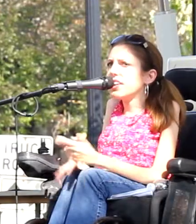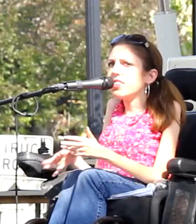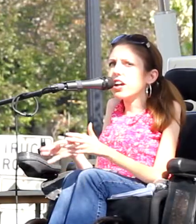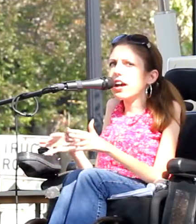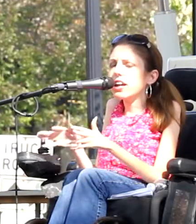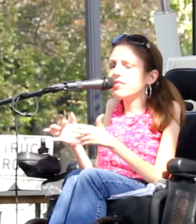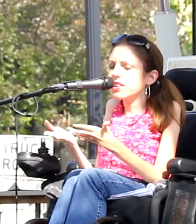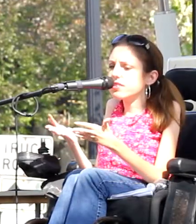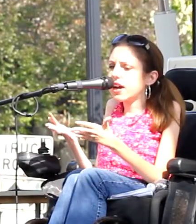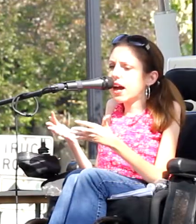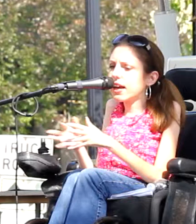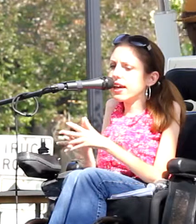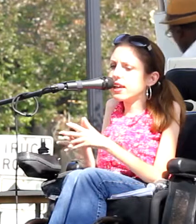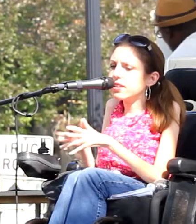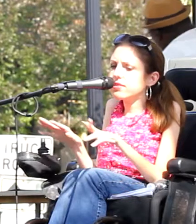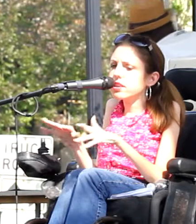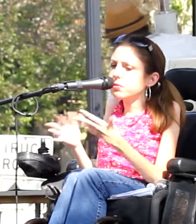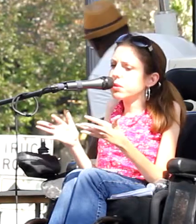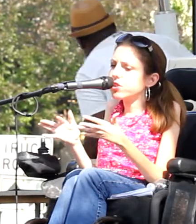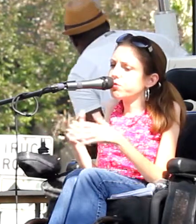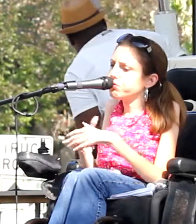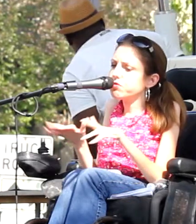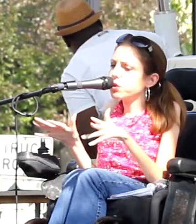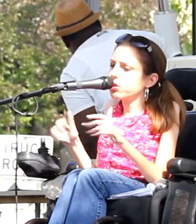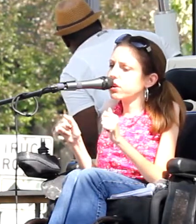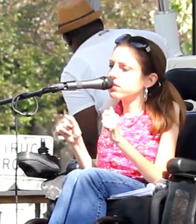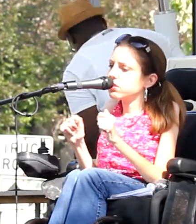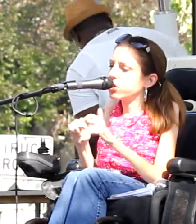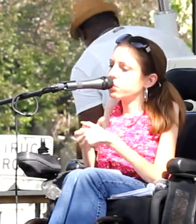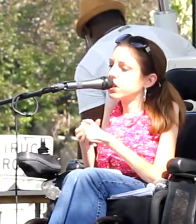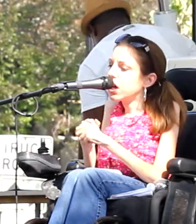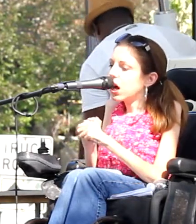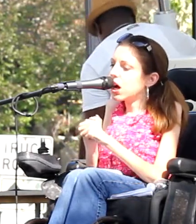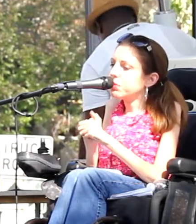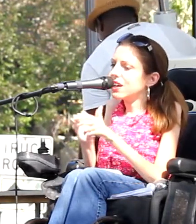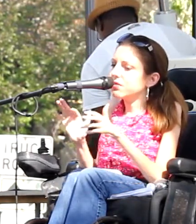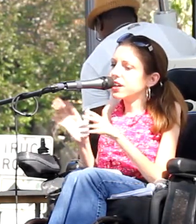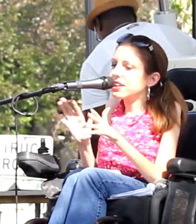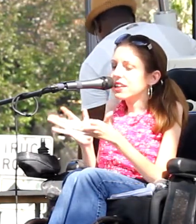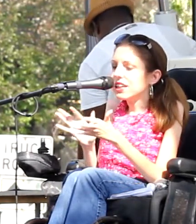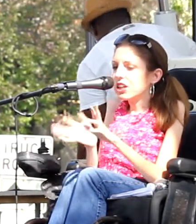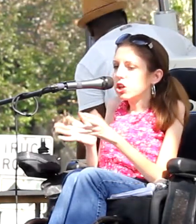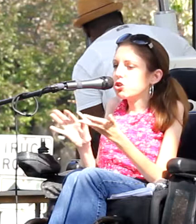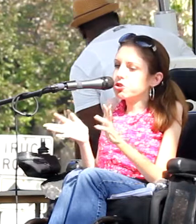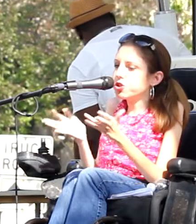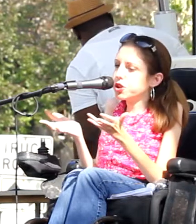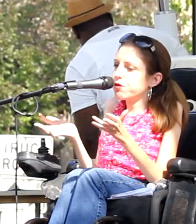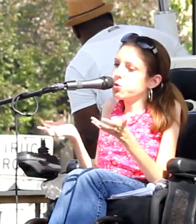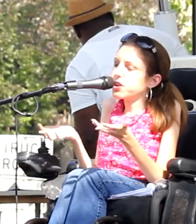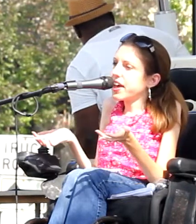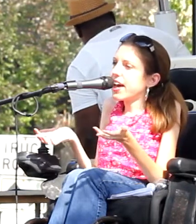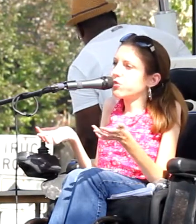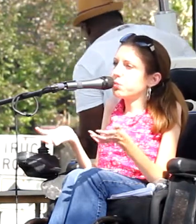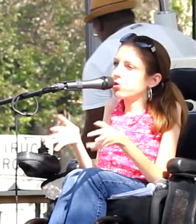And so I get there and I see this guy and he's sitting by himself, very well-dressed gentleman, kind of like